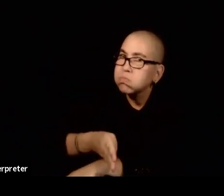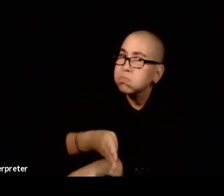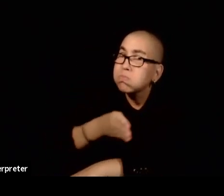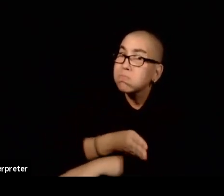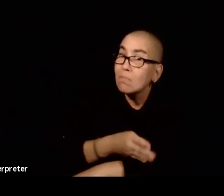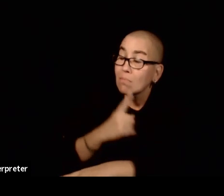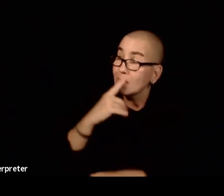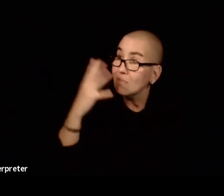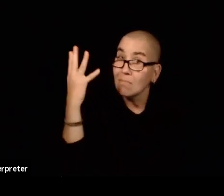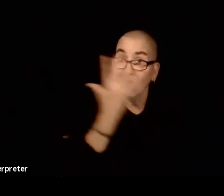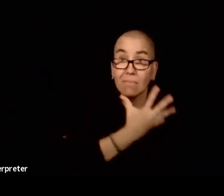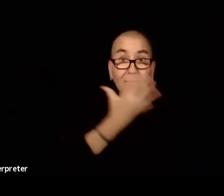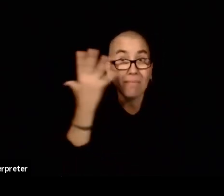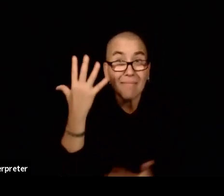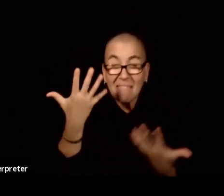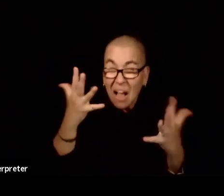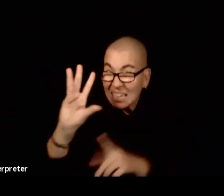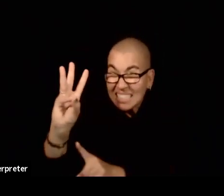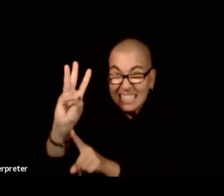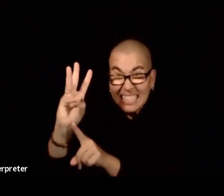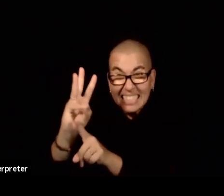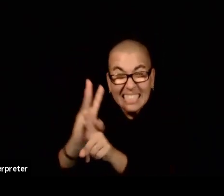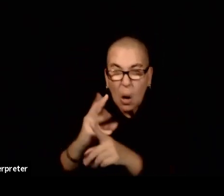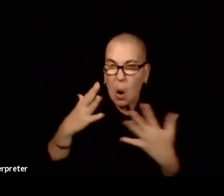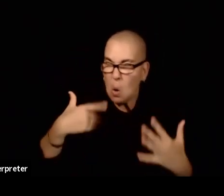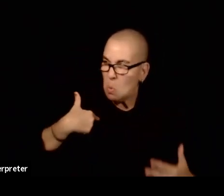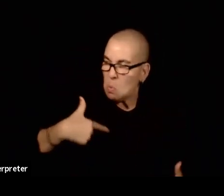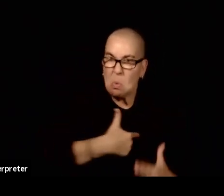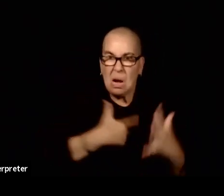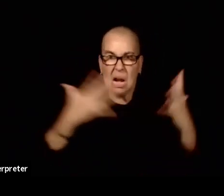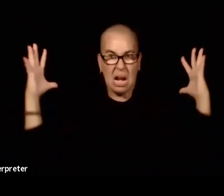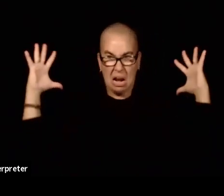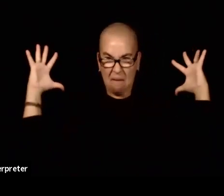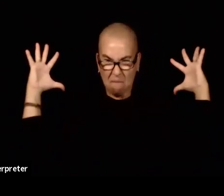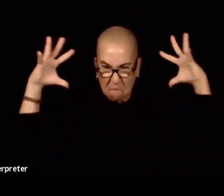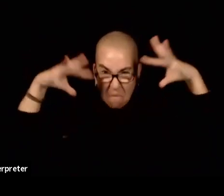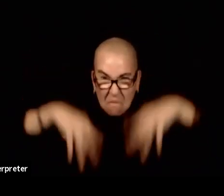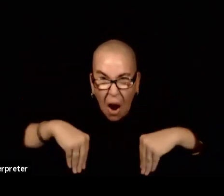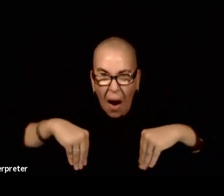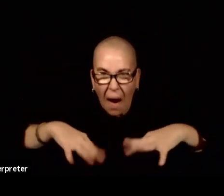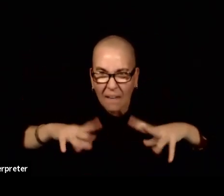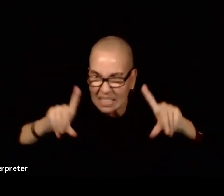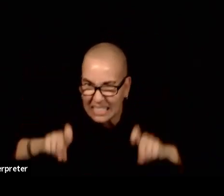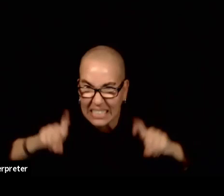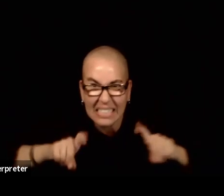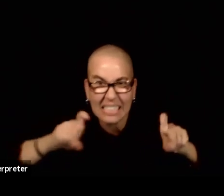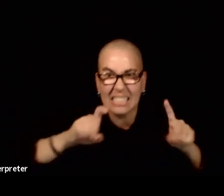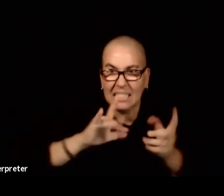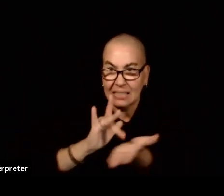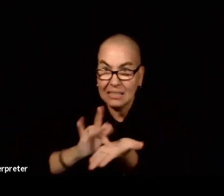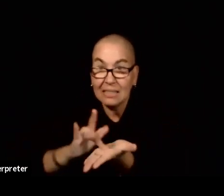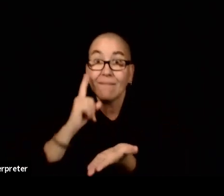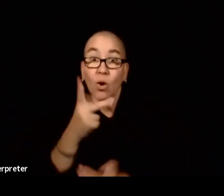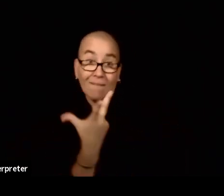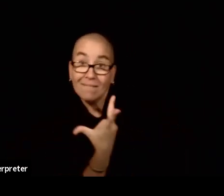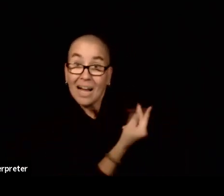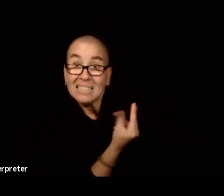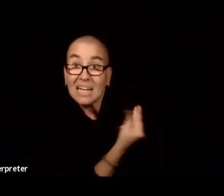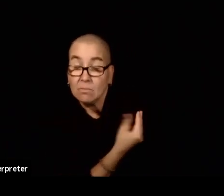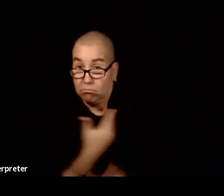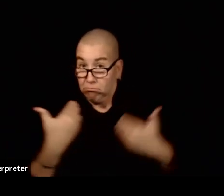all across the globe with vaccines that currently show great promise. And so just in 6